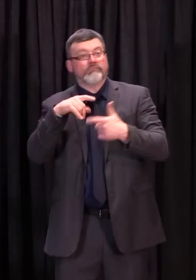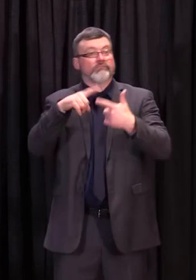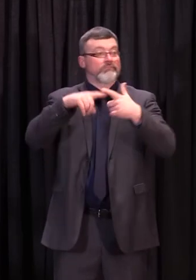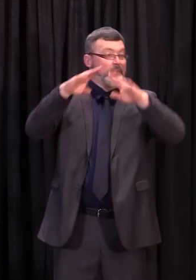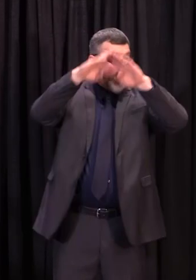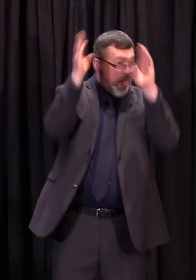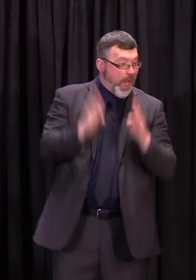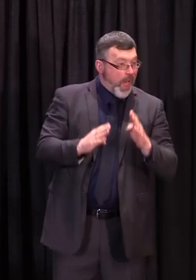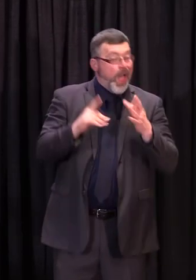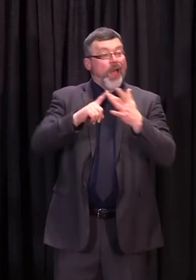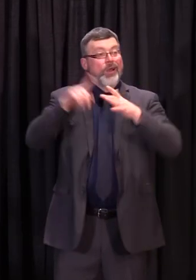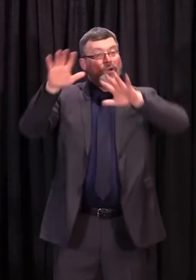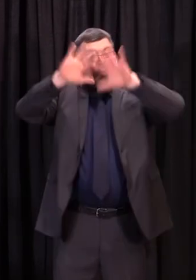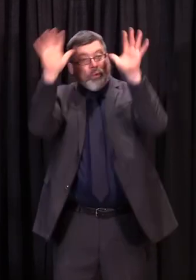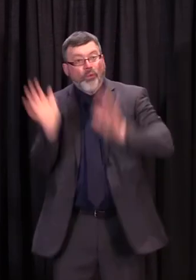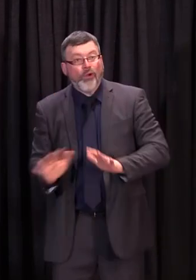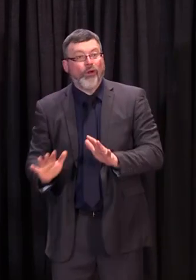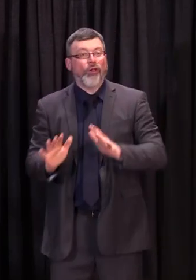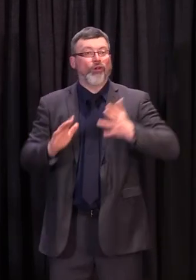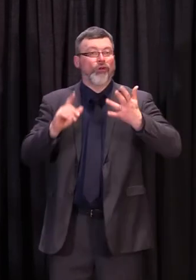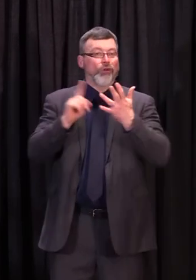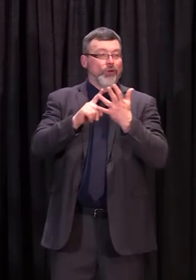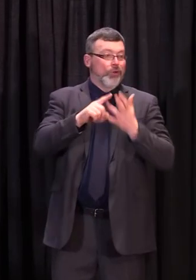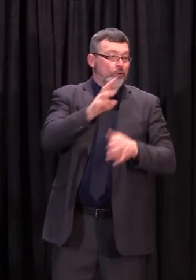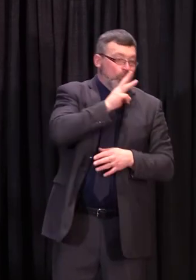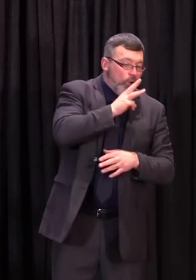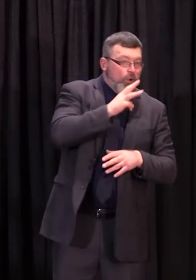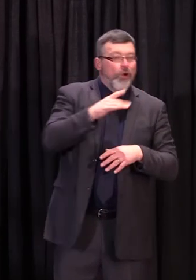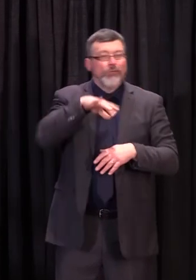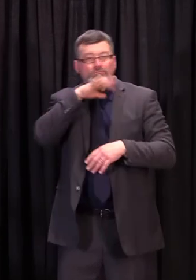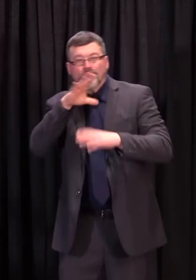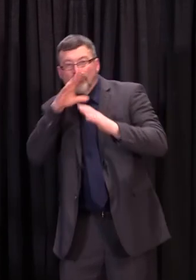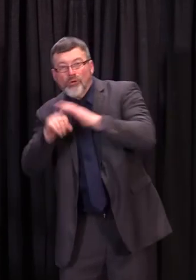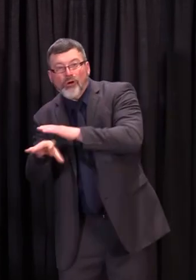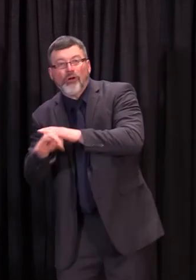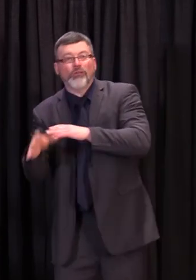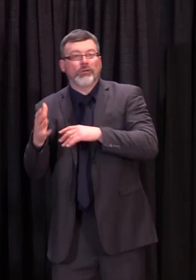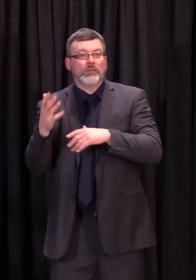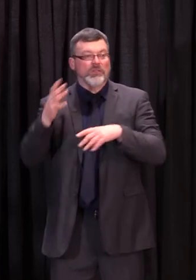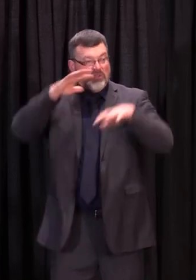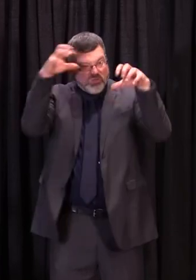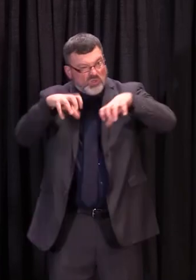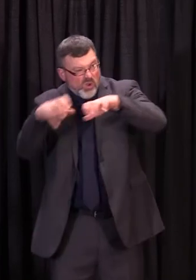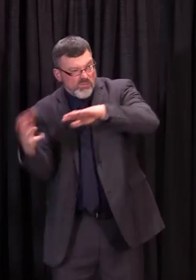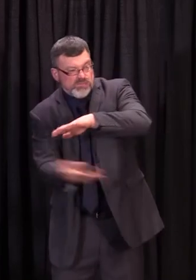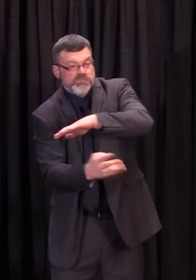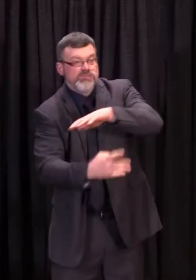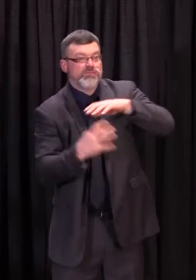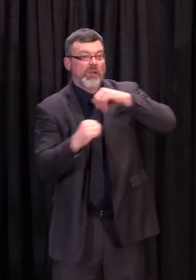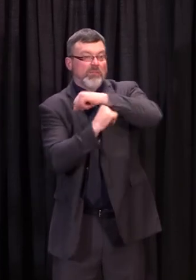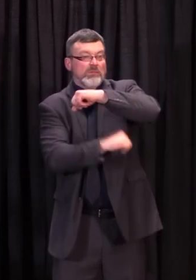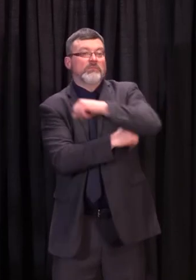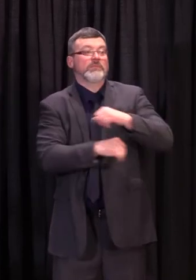mitigation, water, sewer, and stormwater infrastructure, and economic recovery.